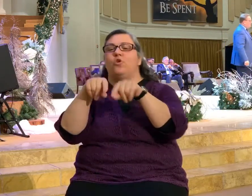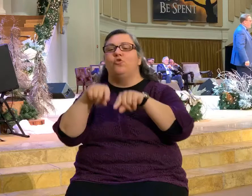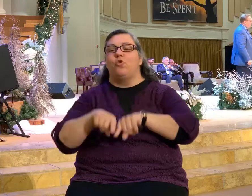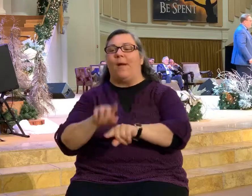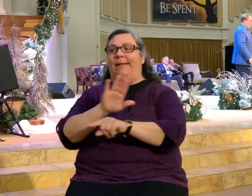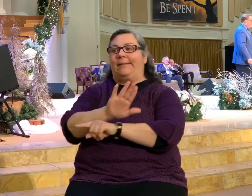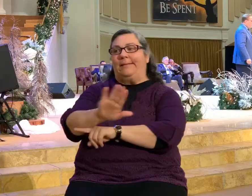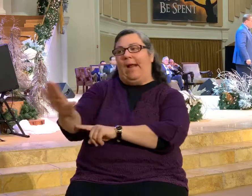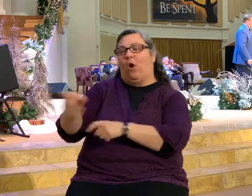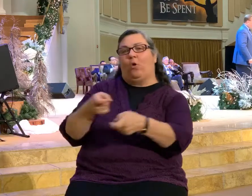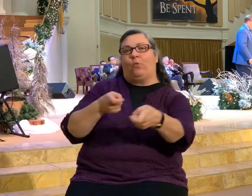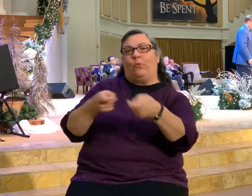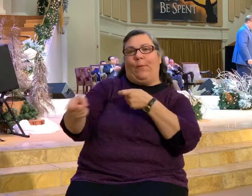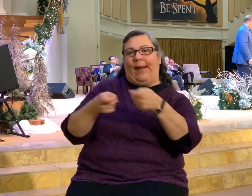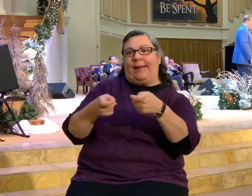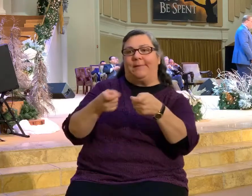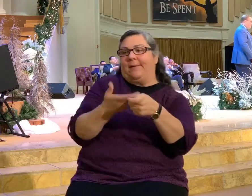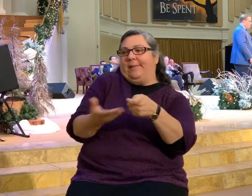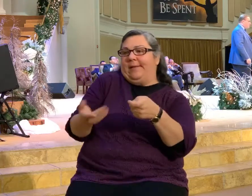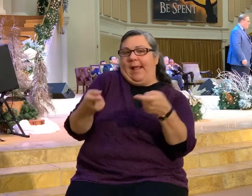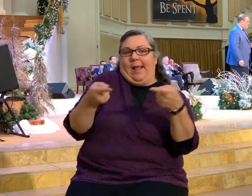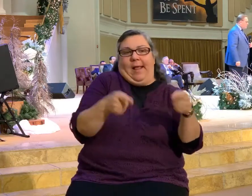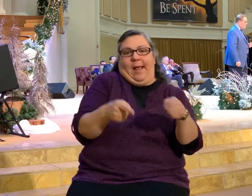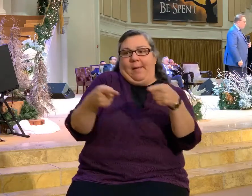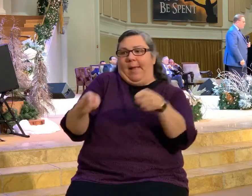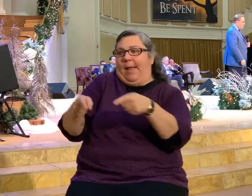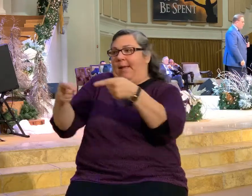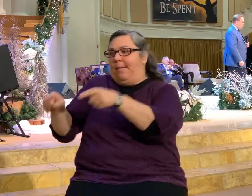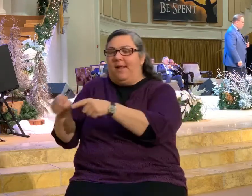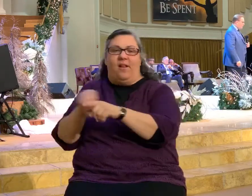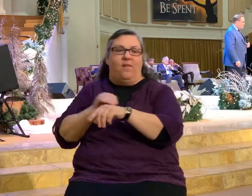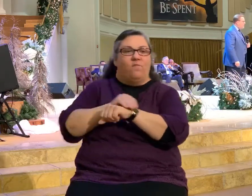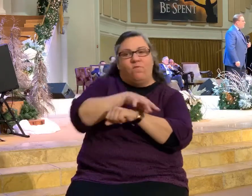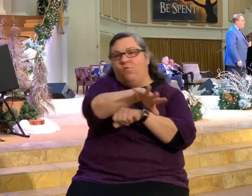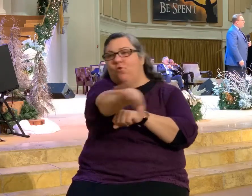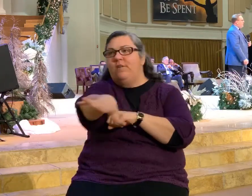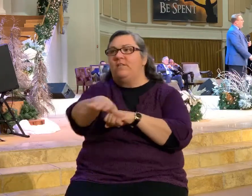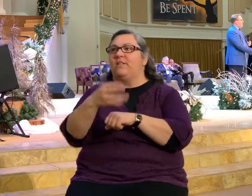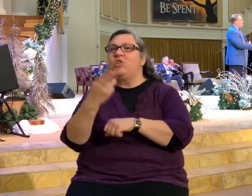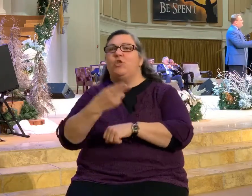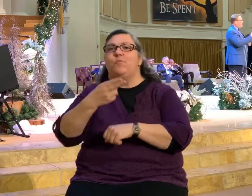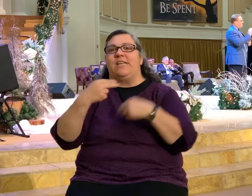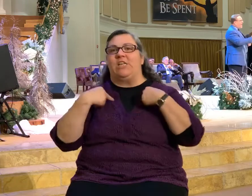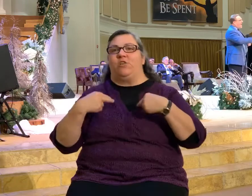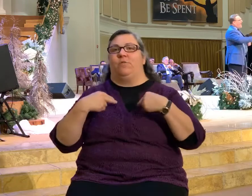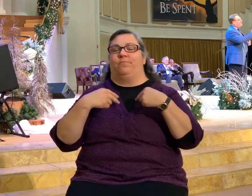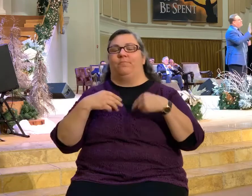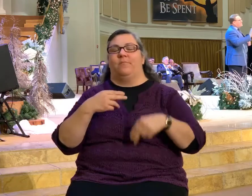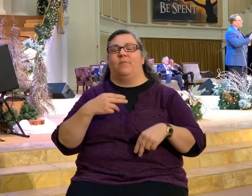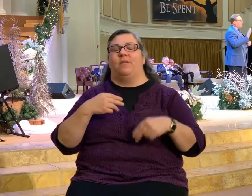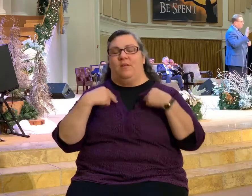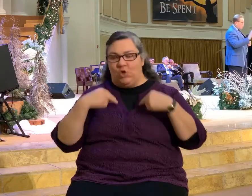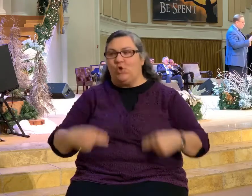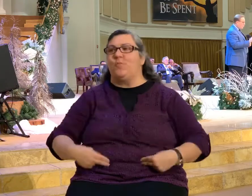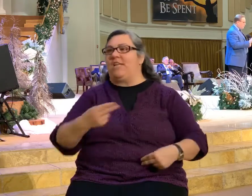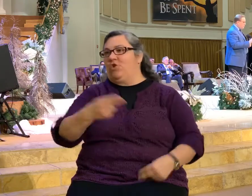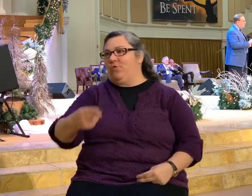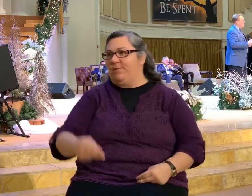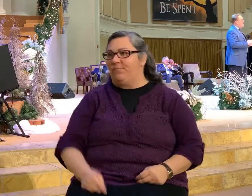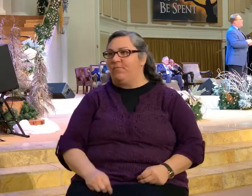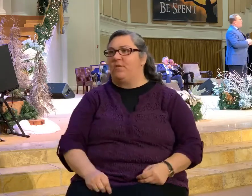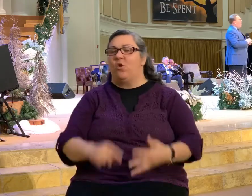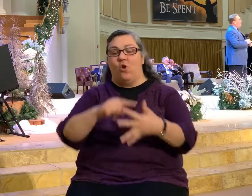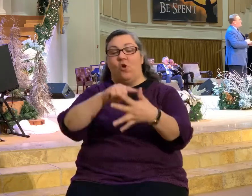reign, that the things that happened affected so much of human history. These five or six